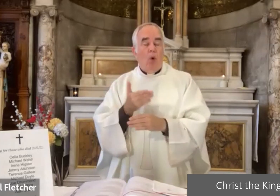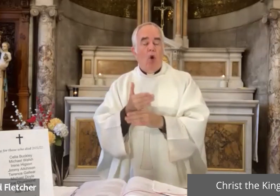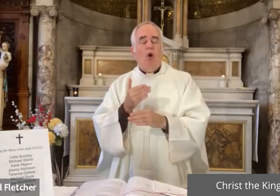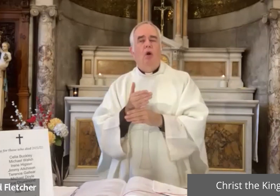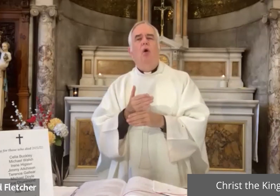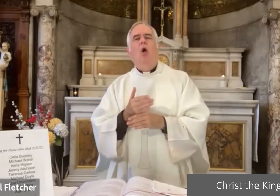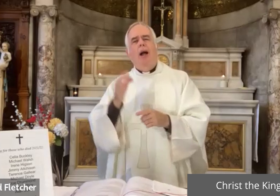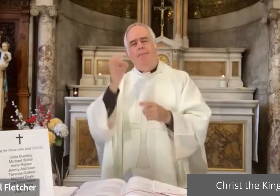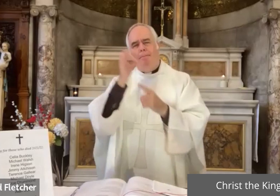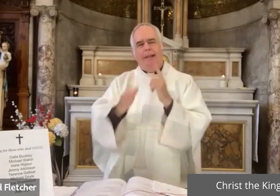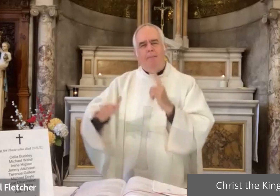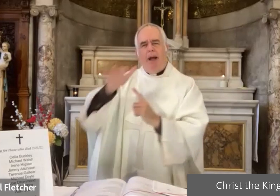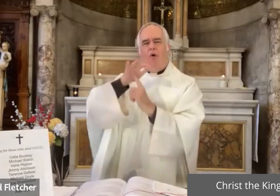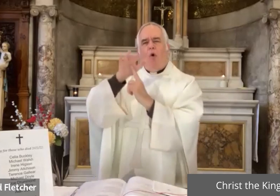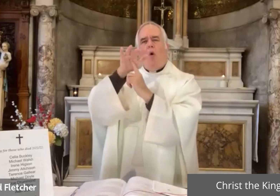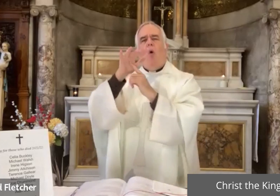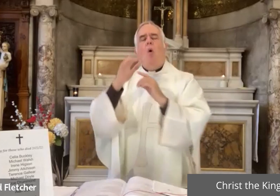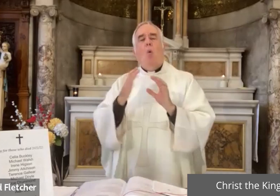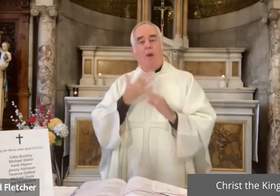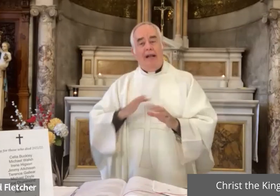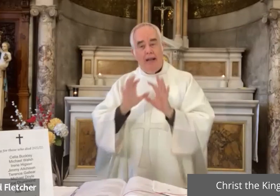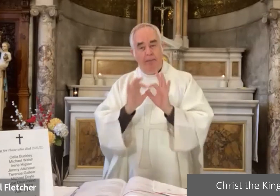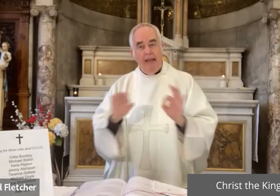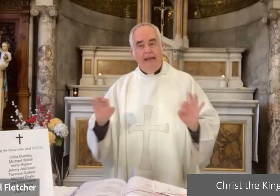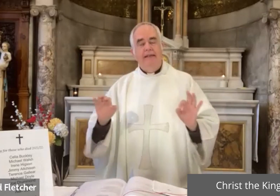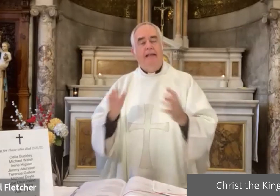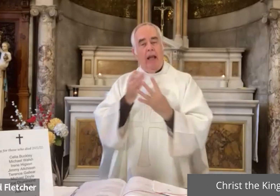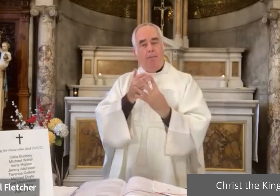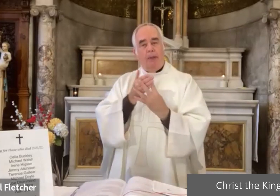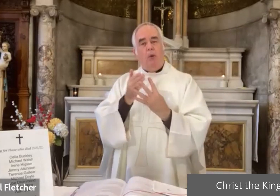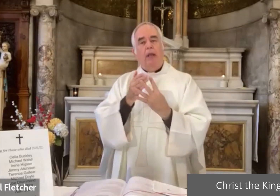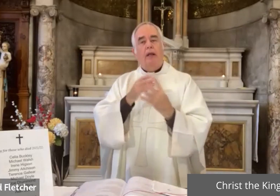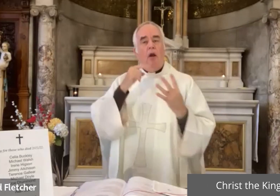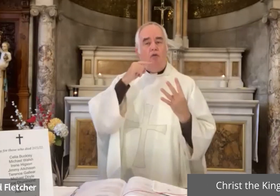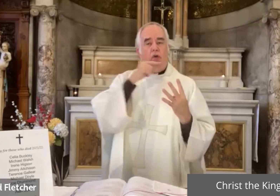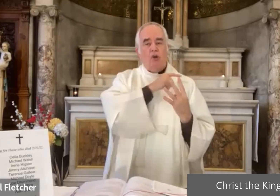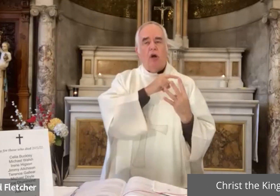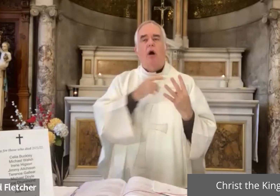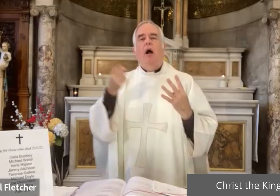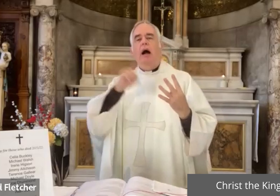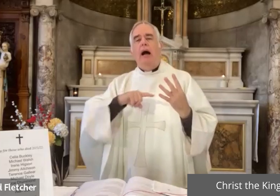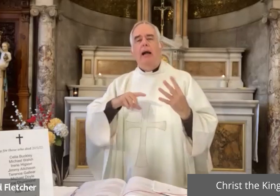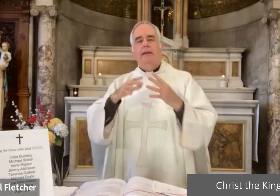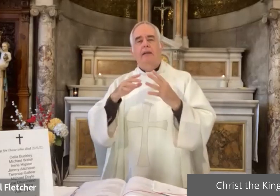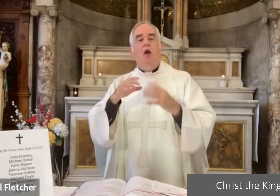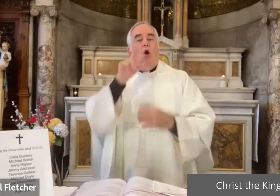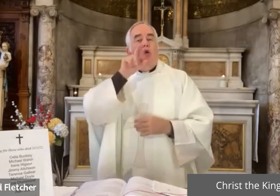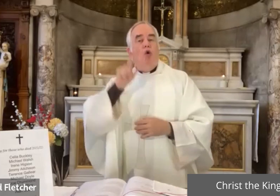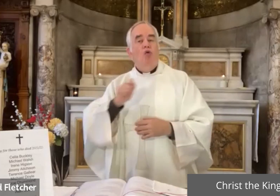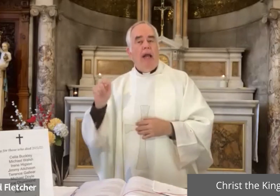where we work. But above all, we need peace between Vata